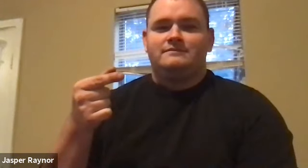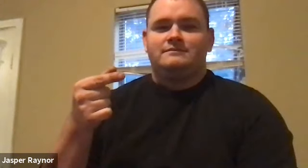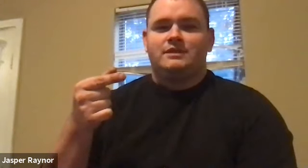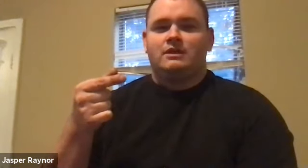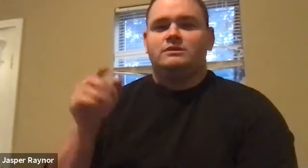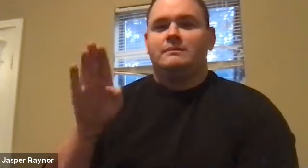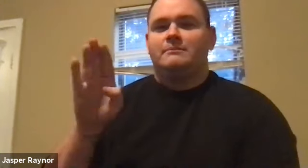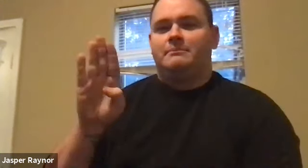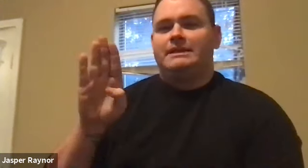Big. Big.